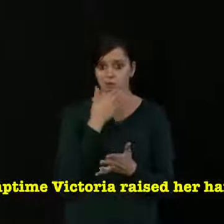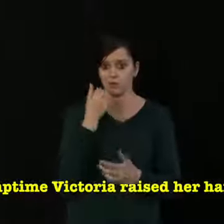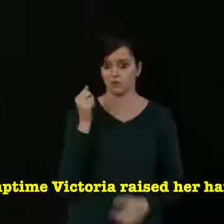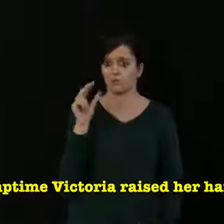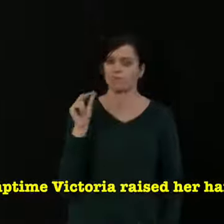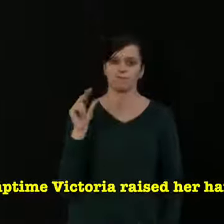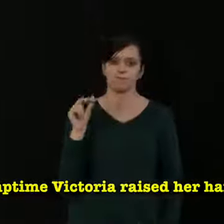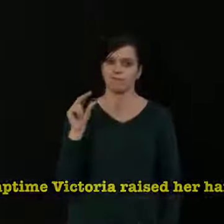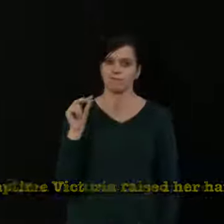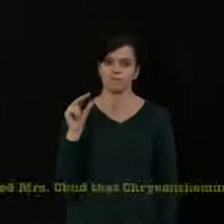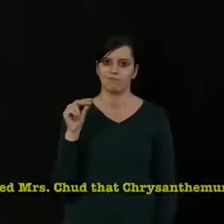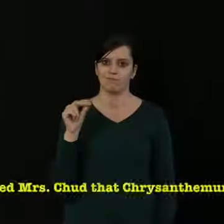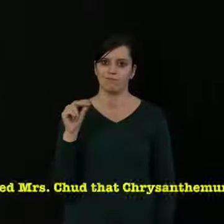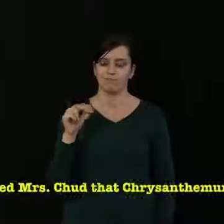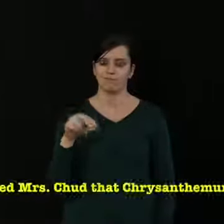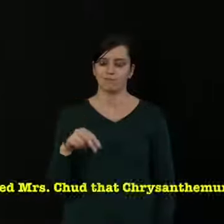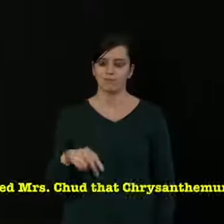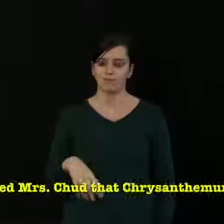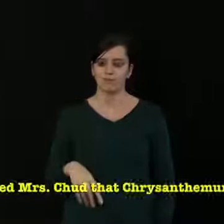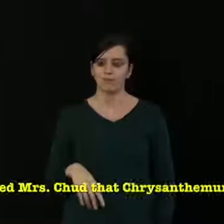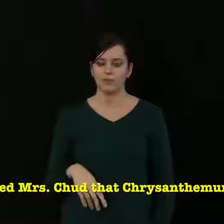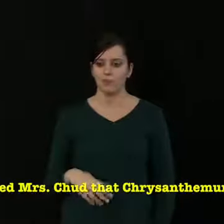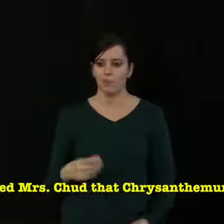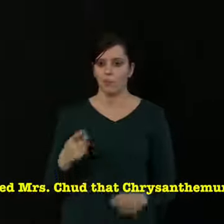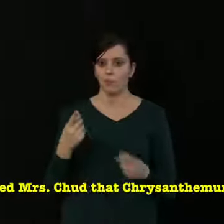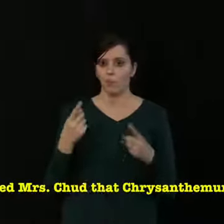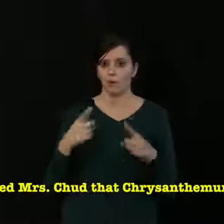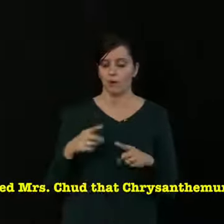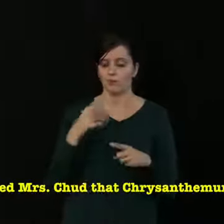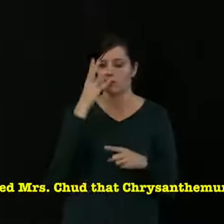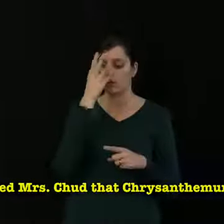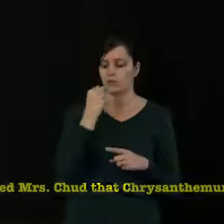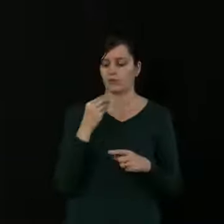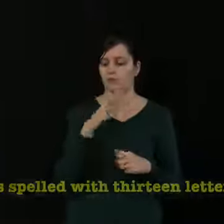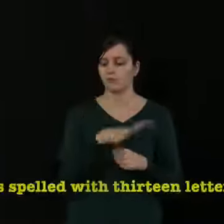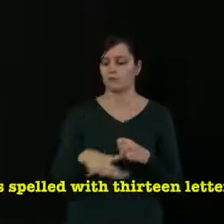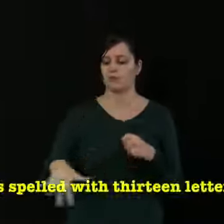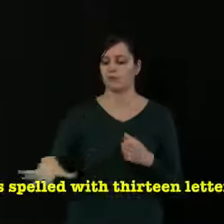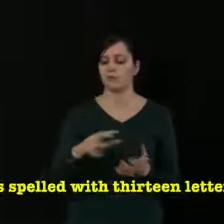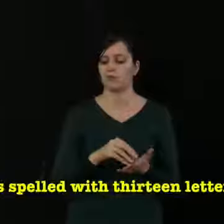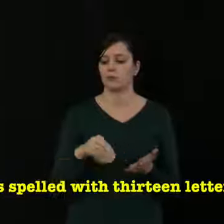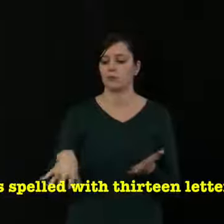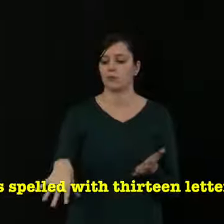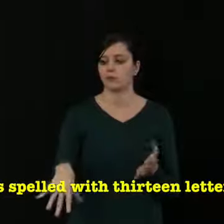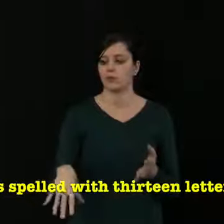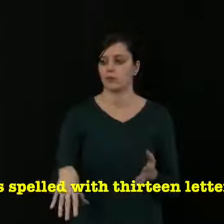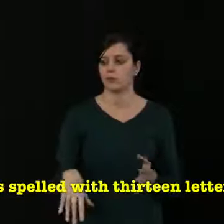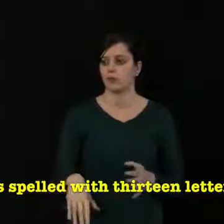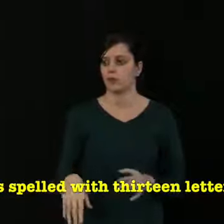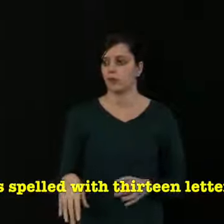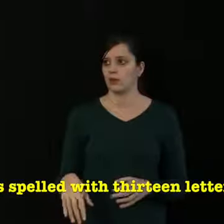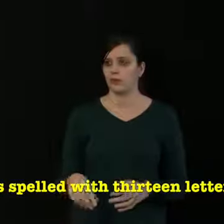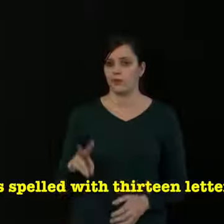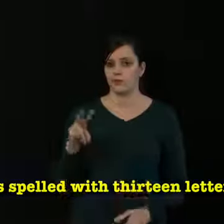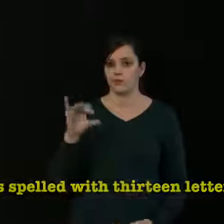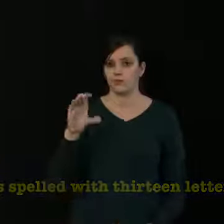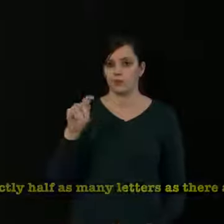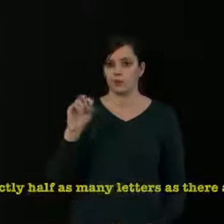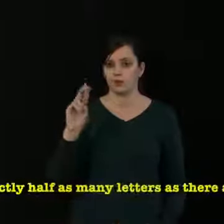Victoria raised her hand and informed Mrs. Chud that Chrysanthemum's name was spelled with 13 letters.